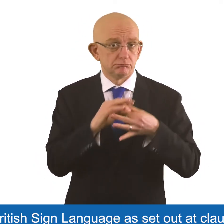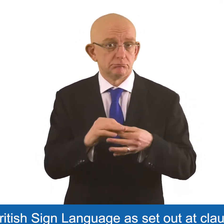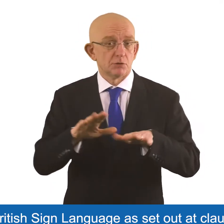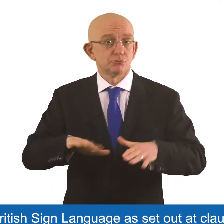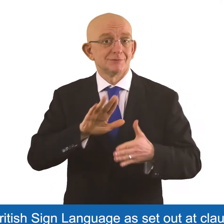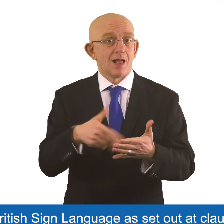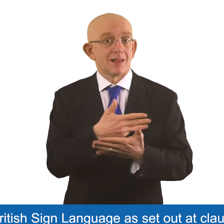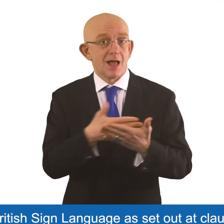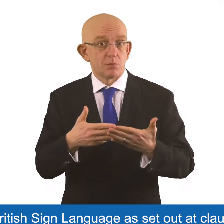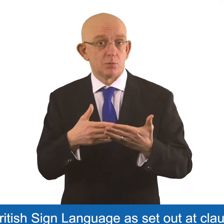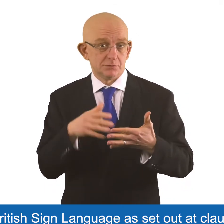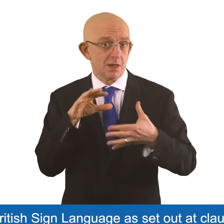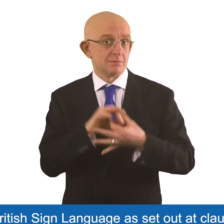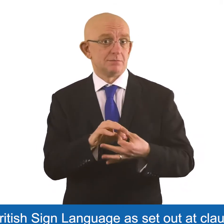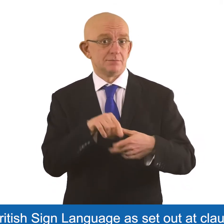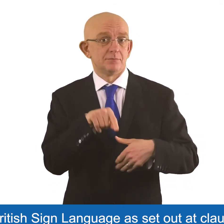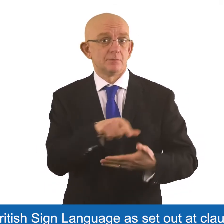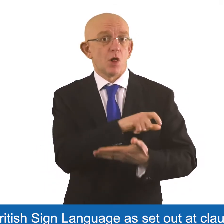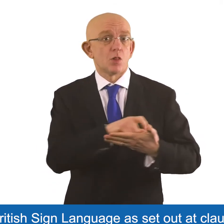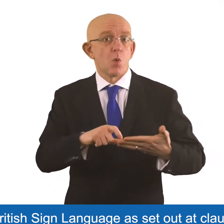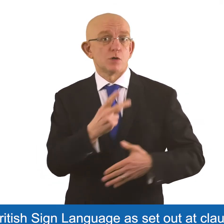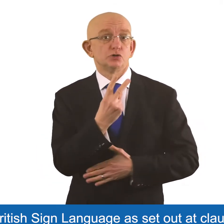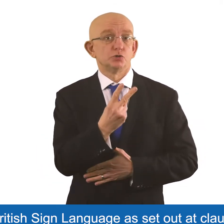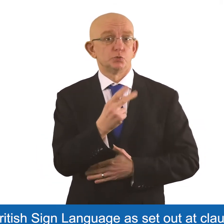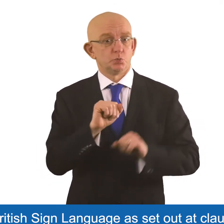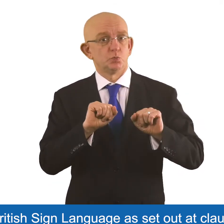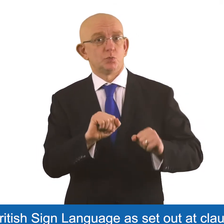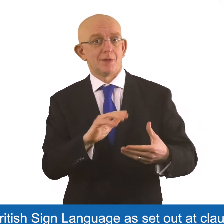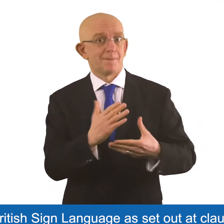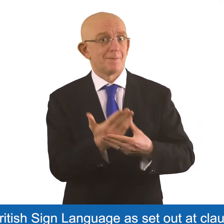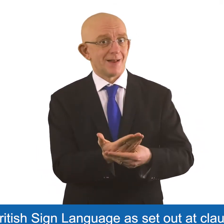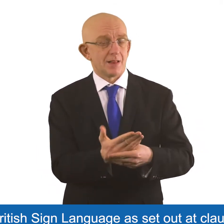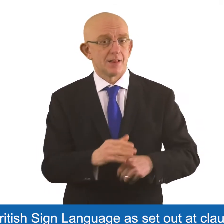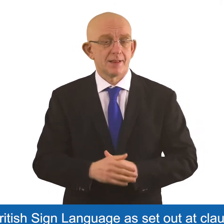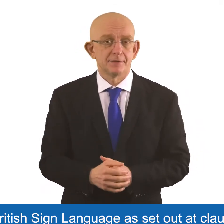in relation to British Sign Language as set out at Clause 2 of the Bill.